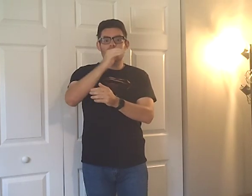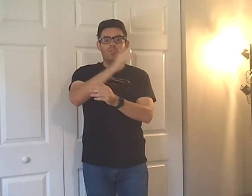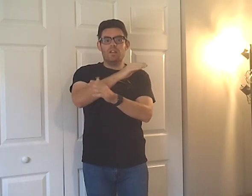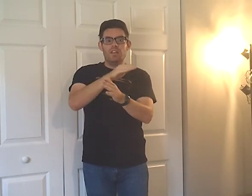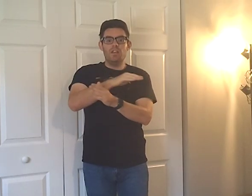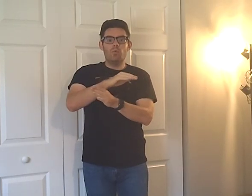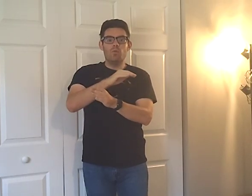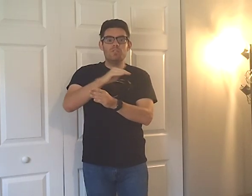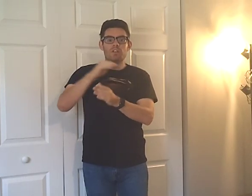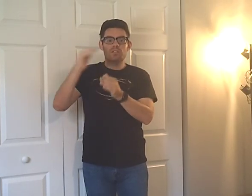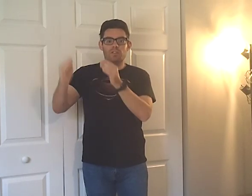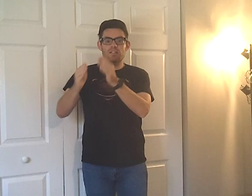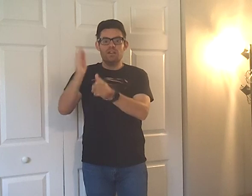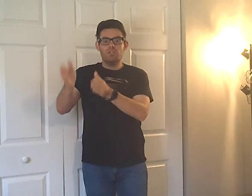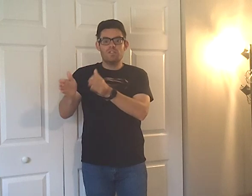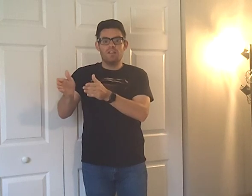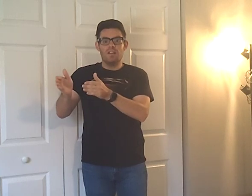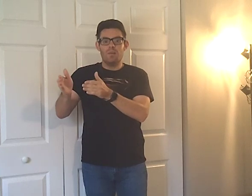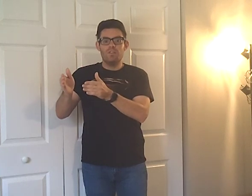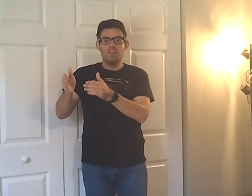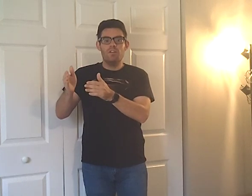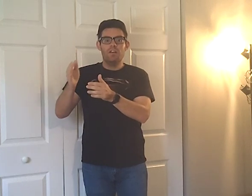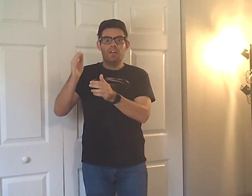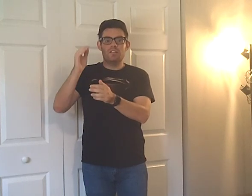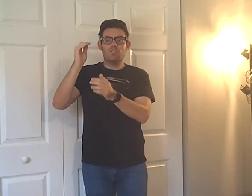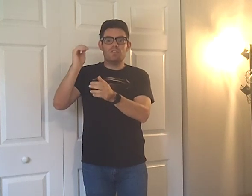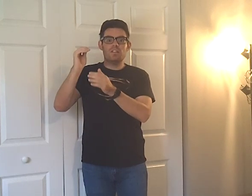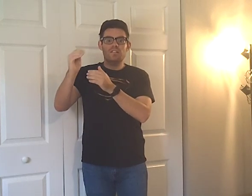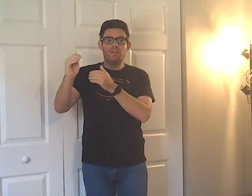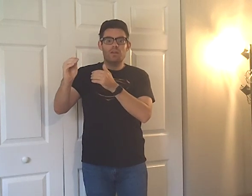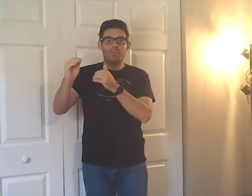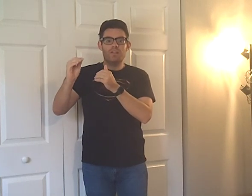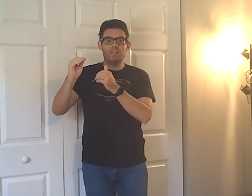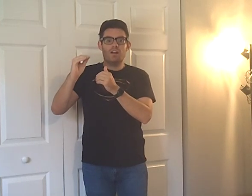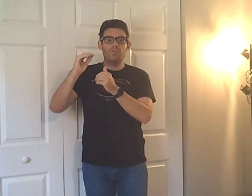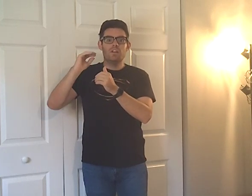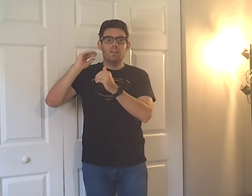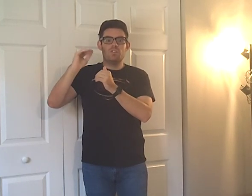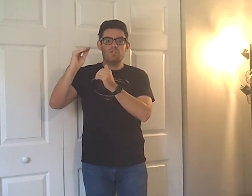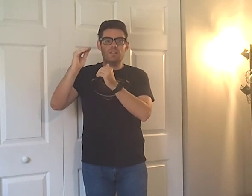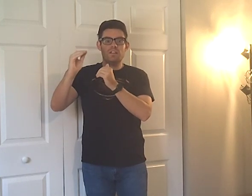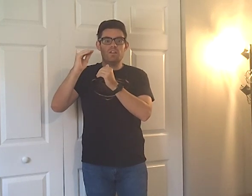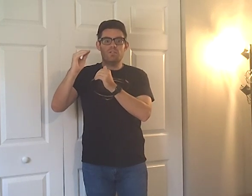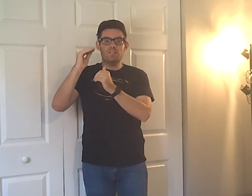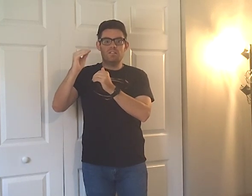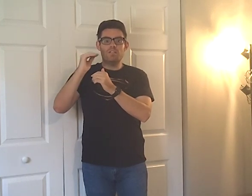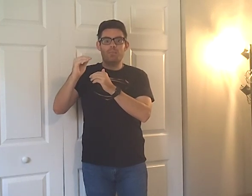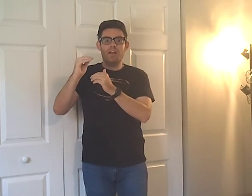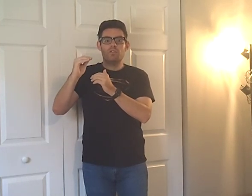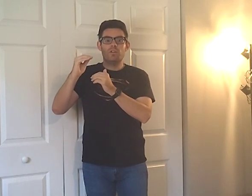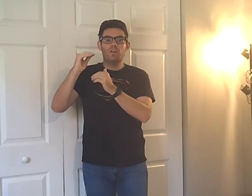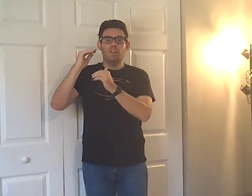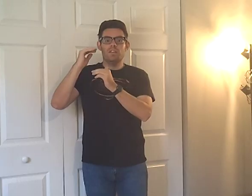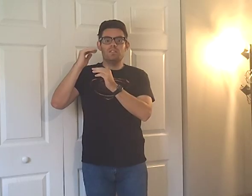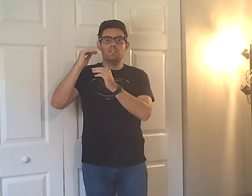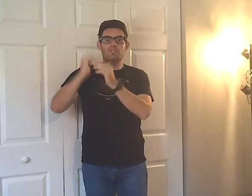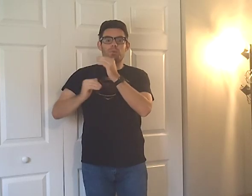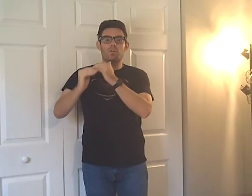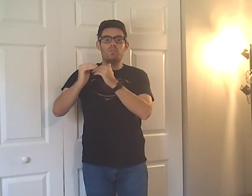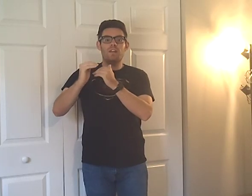to like equals. So that's an interesting dynamic there. It's interesting to see how that plays out. Interesting to hear and see the banter and see the sparks flying